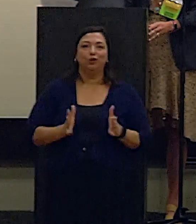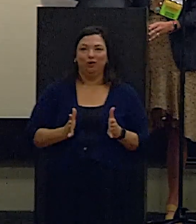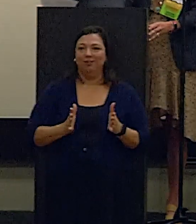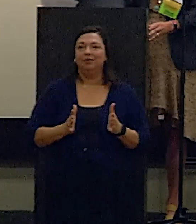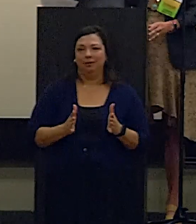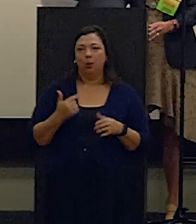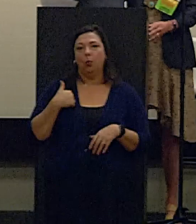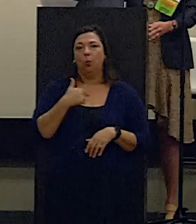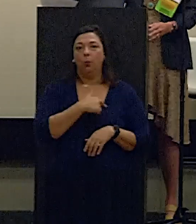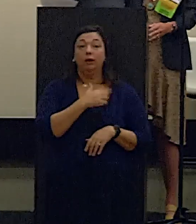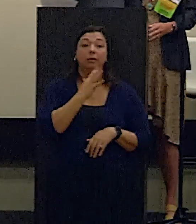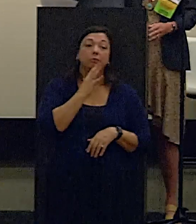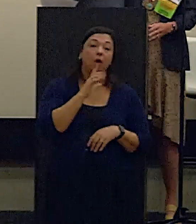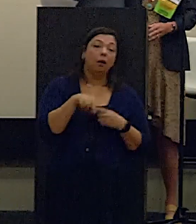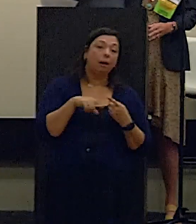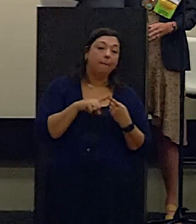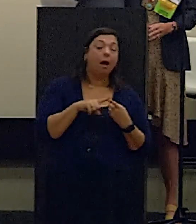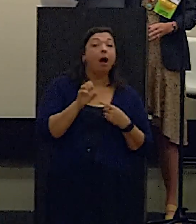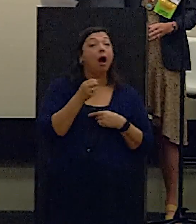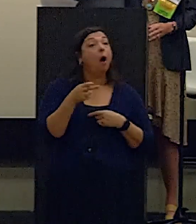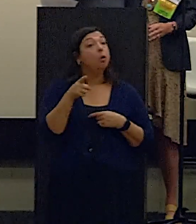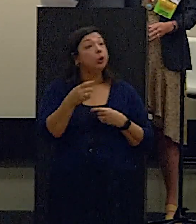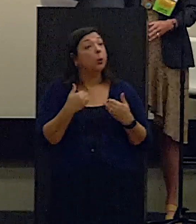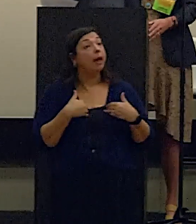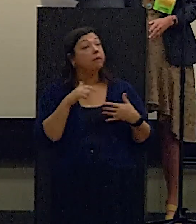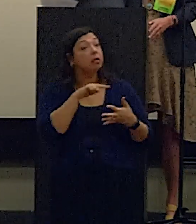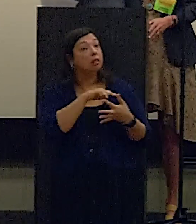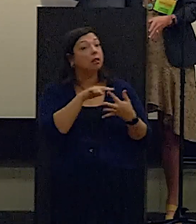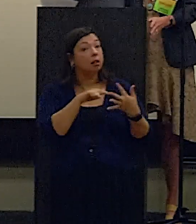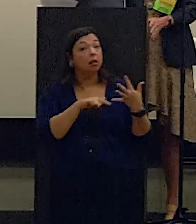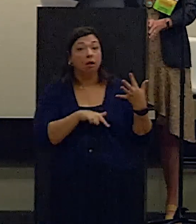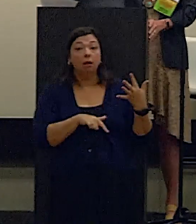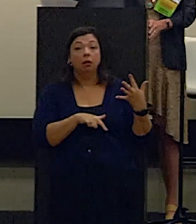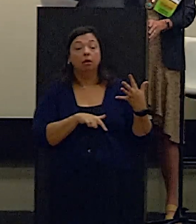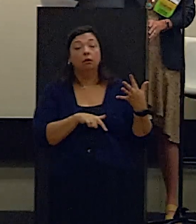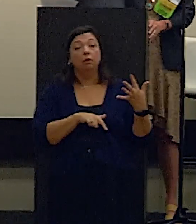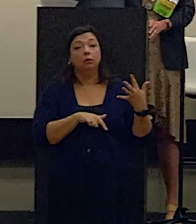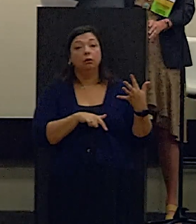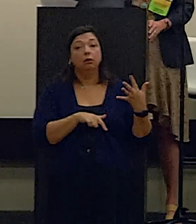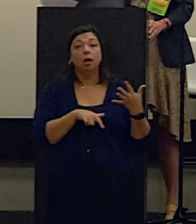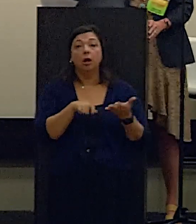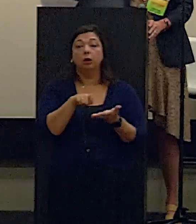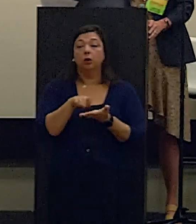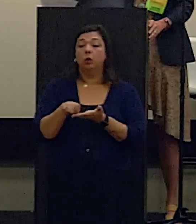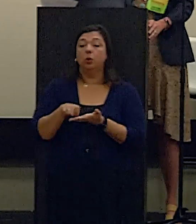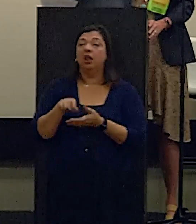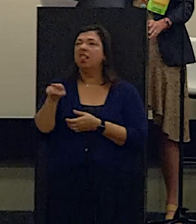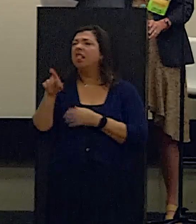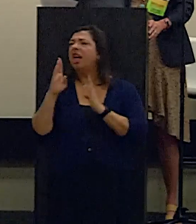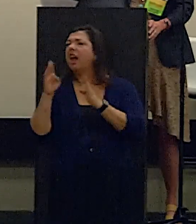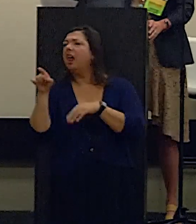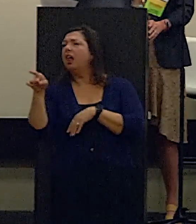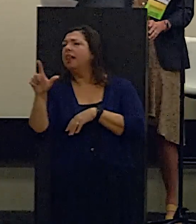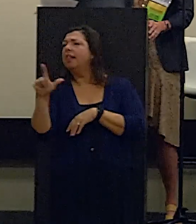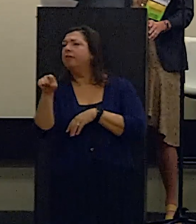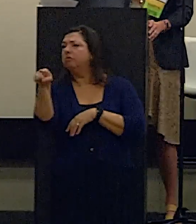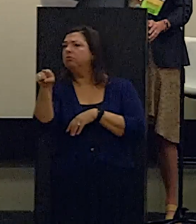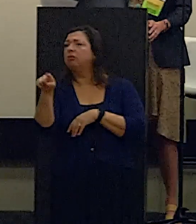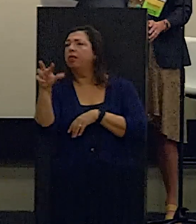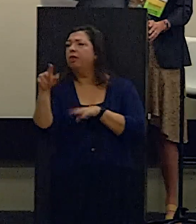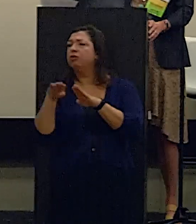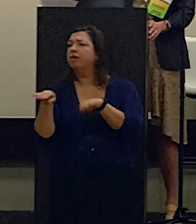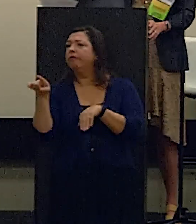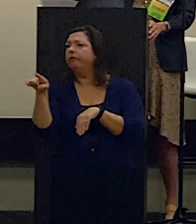We talk about, oh, all right, you have this, you have that. Right down that aisle, left-hand side, 3rd